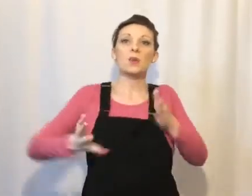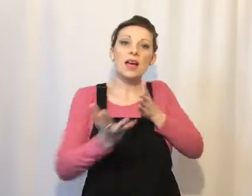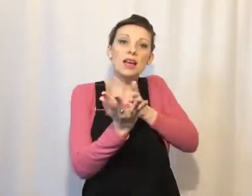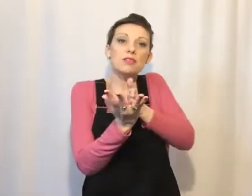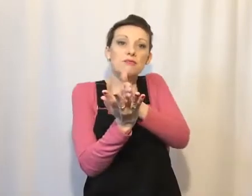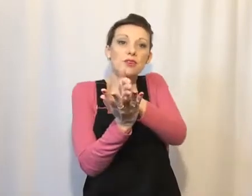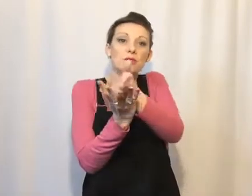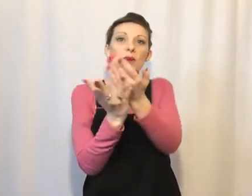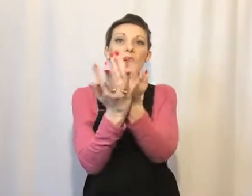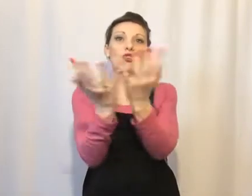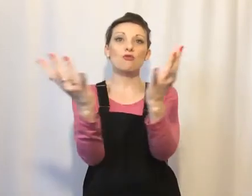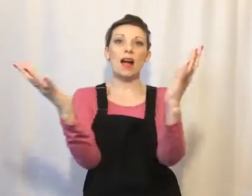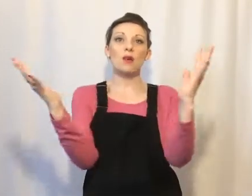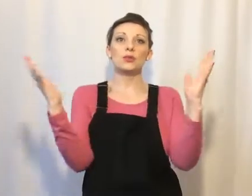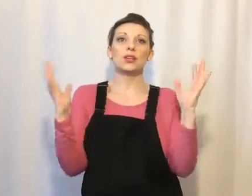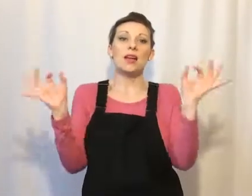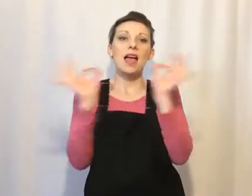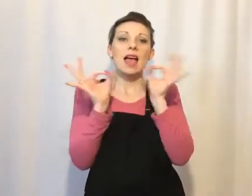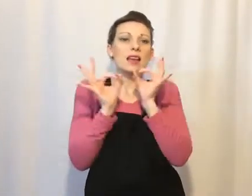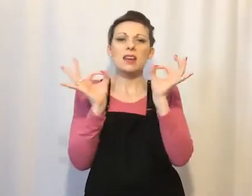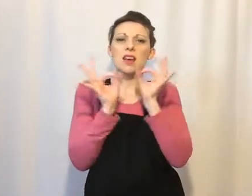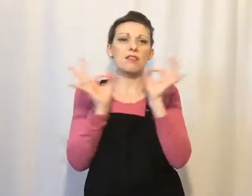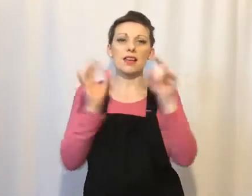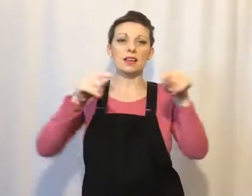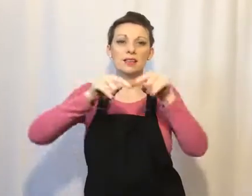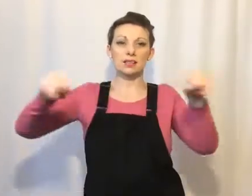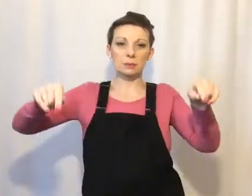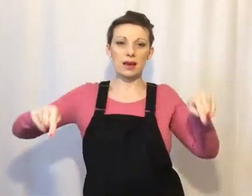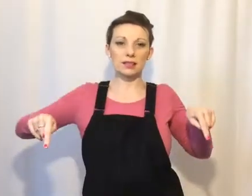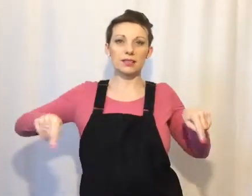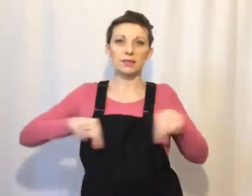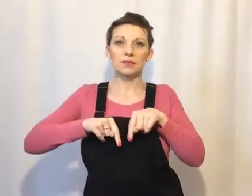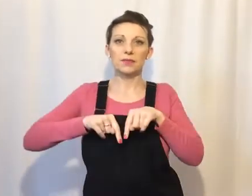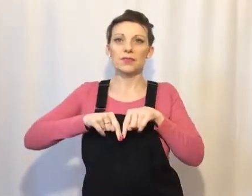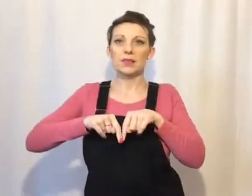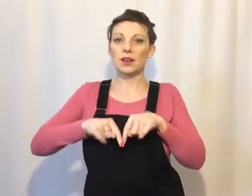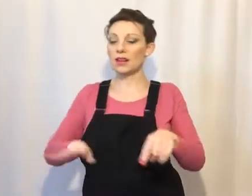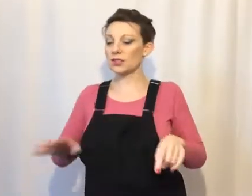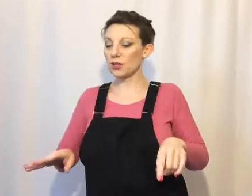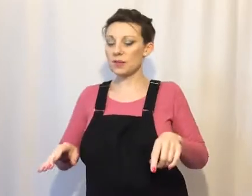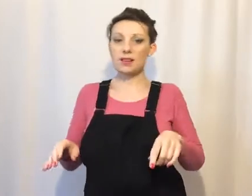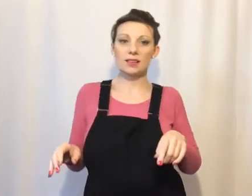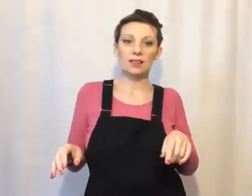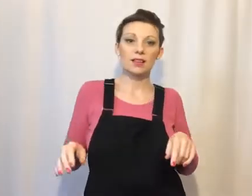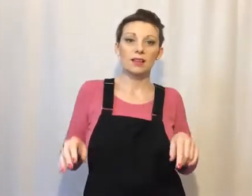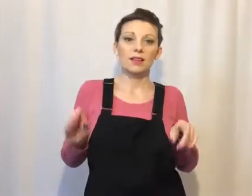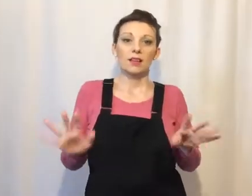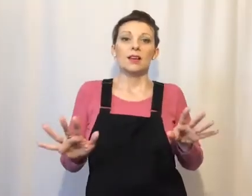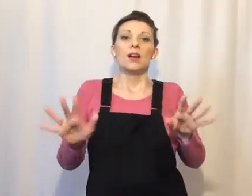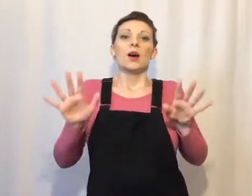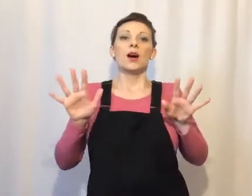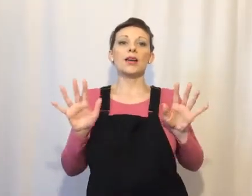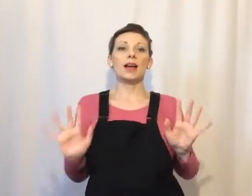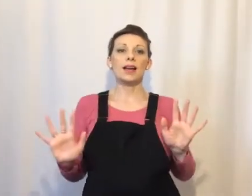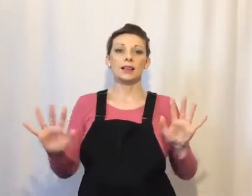Sway through crowd, nothing, space. Okay, stop there. Okay,